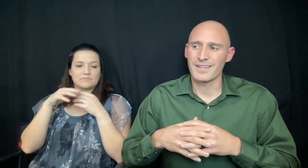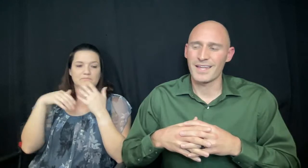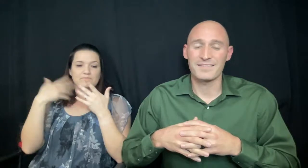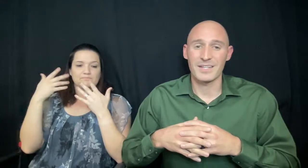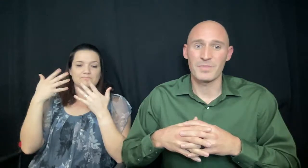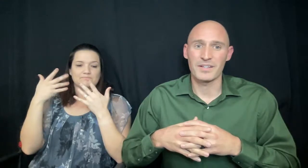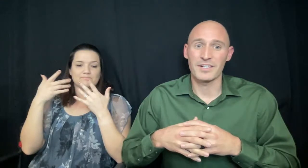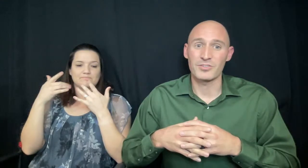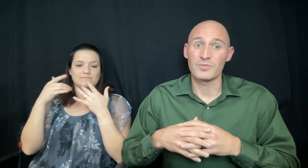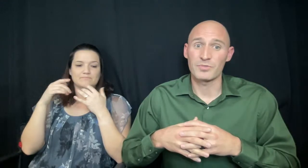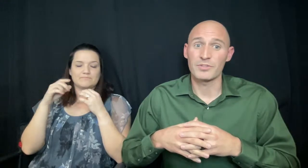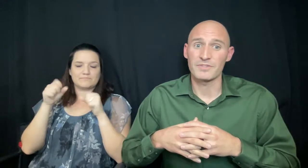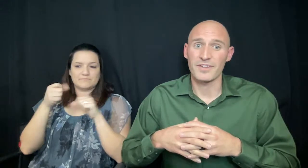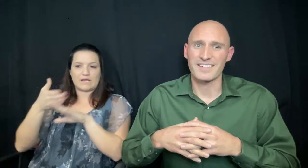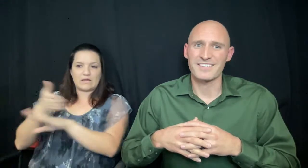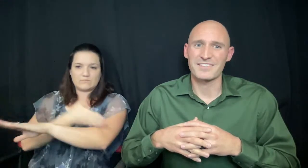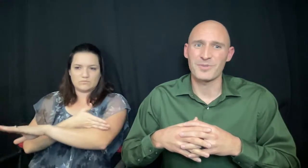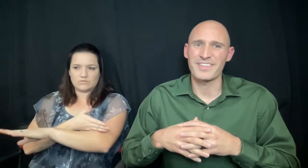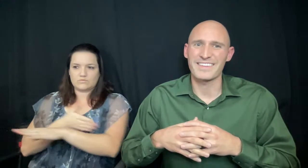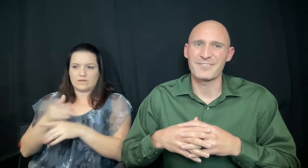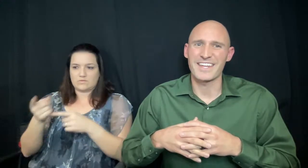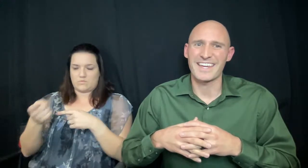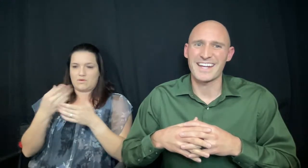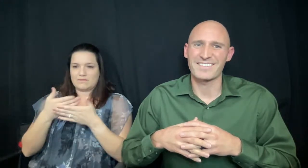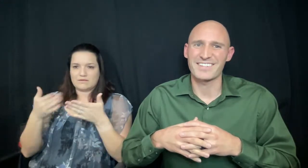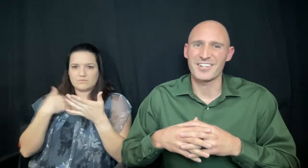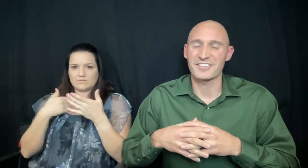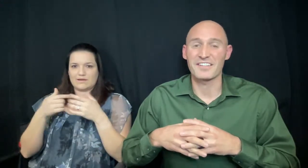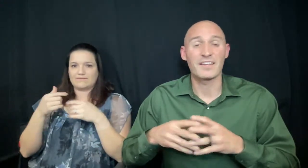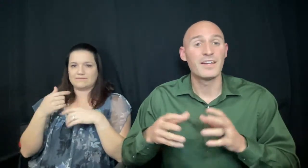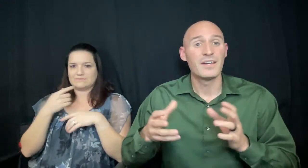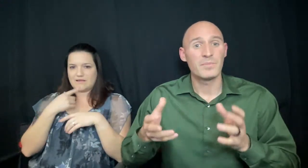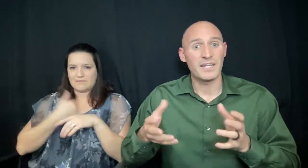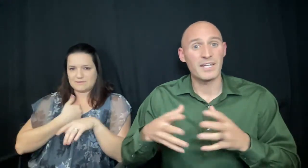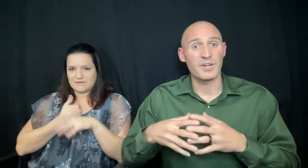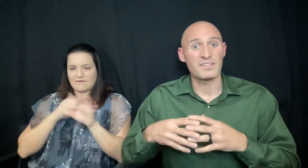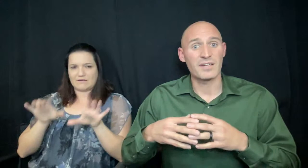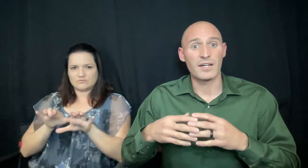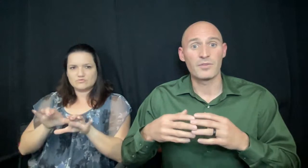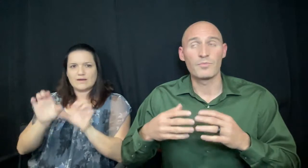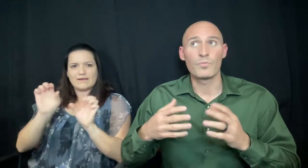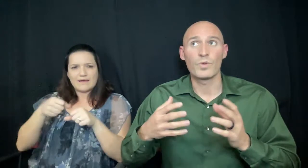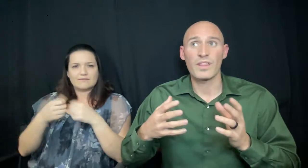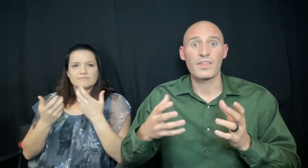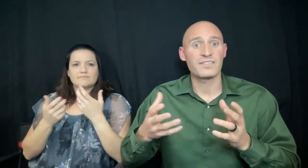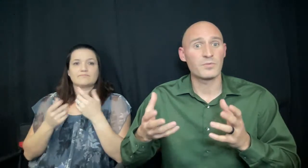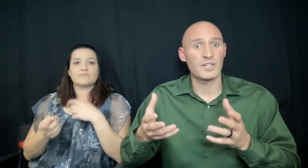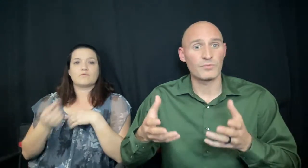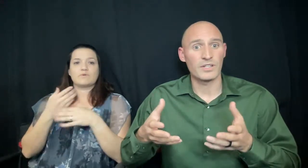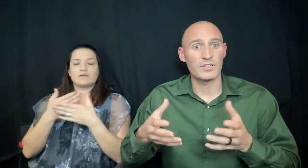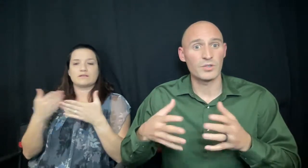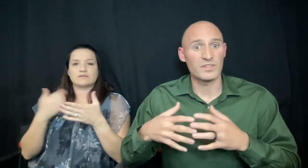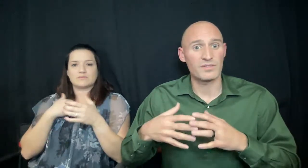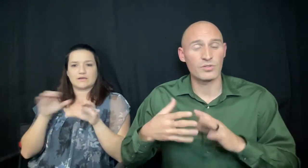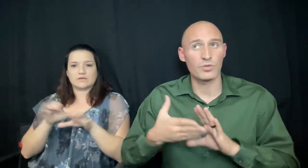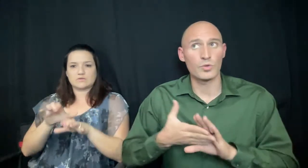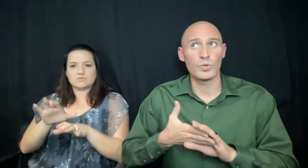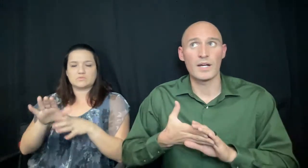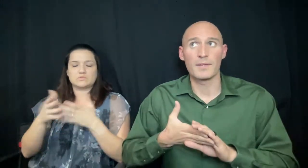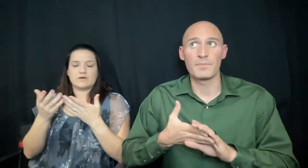has the ability to improve. So that's one thing that we kind of have to tell ourselves. But anyways, one of the things that we can really do is to make